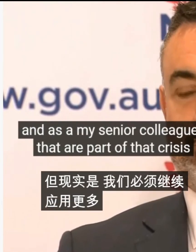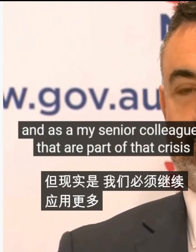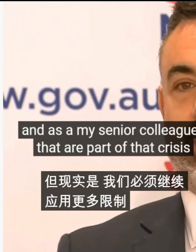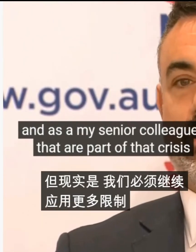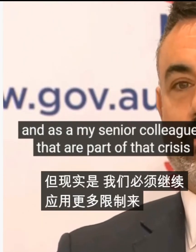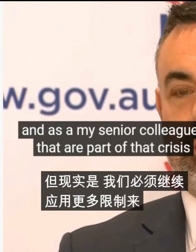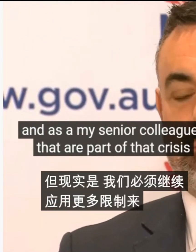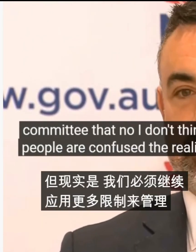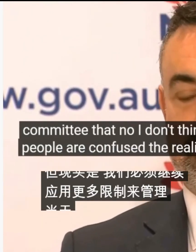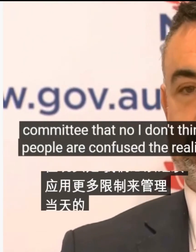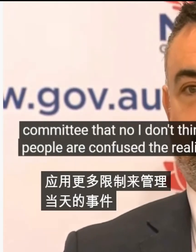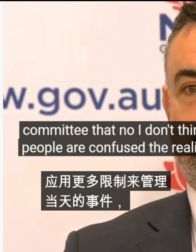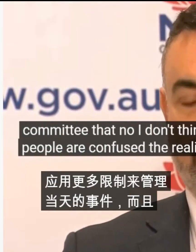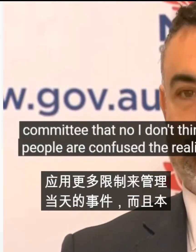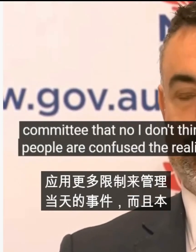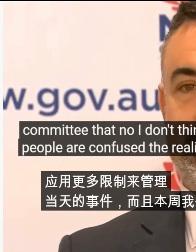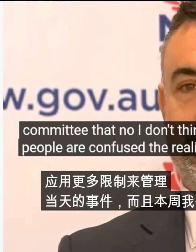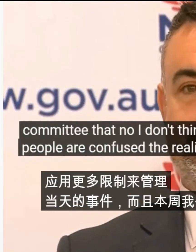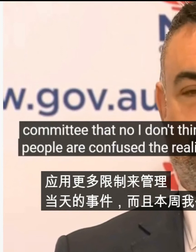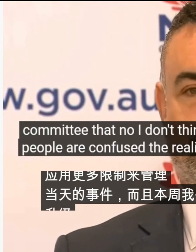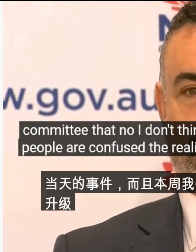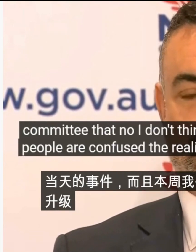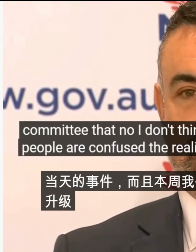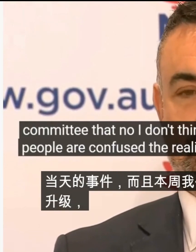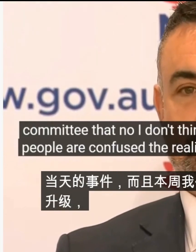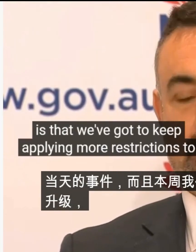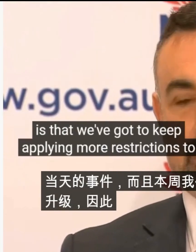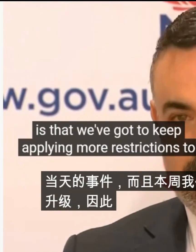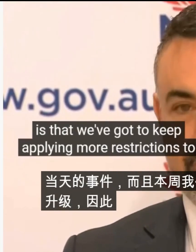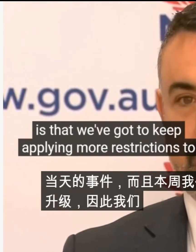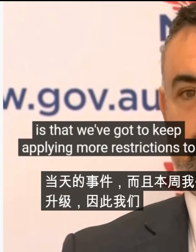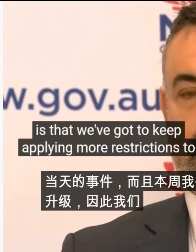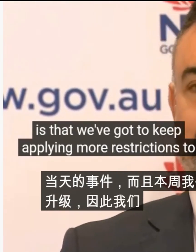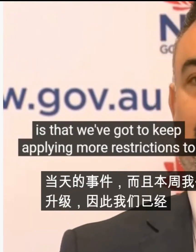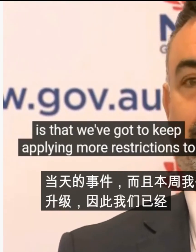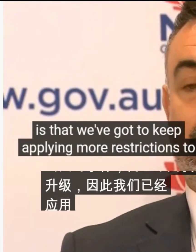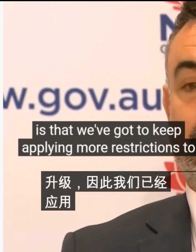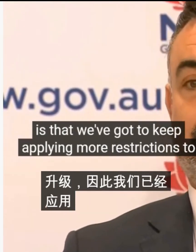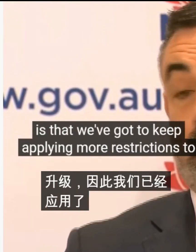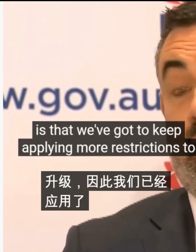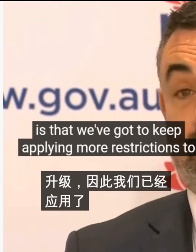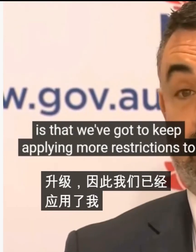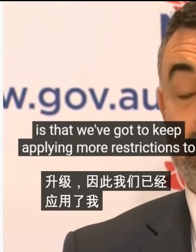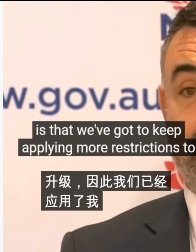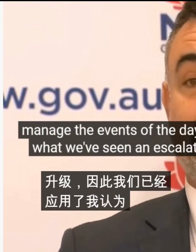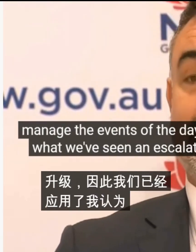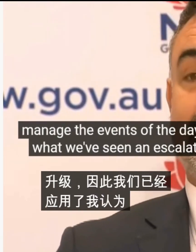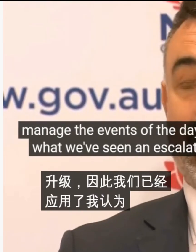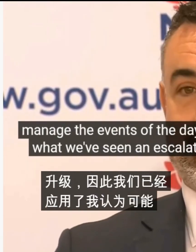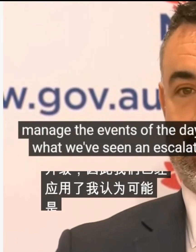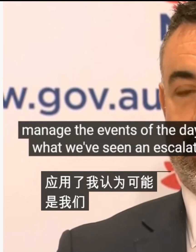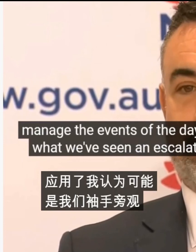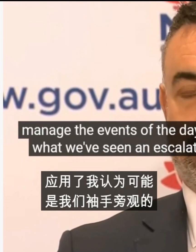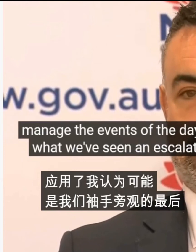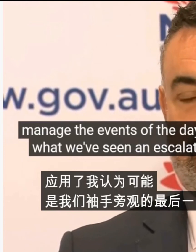more restrictions to manage the events of the day. And we've seen an escalation this week. So therefore, we've applied what I would argue